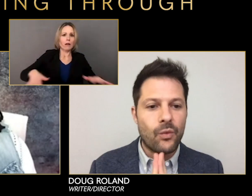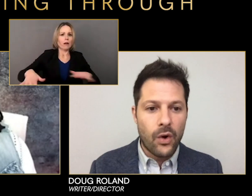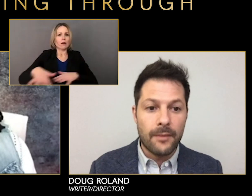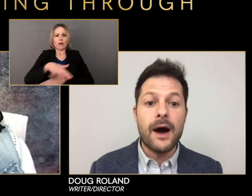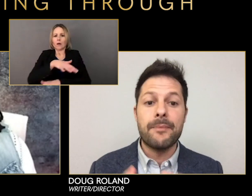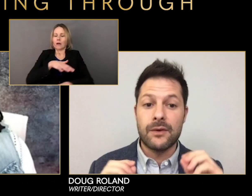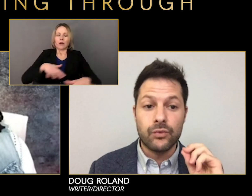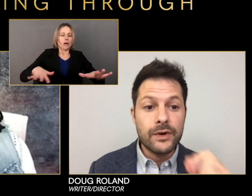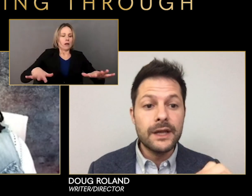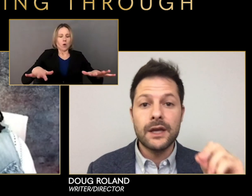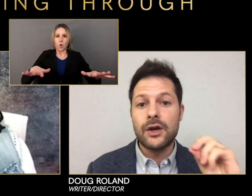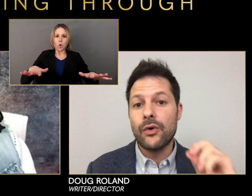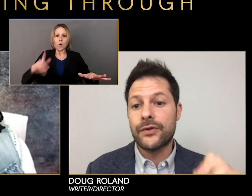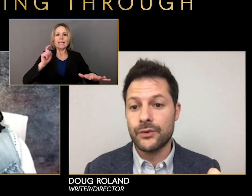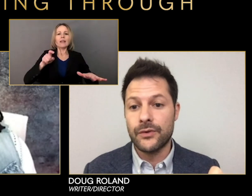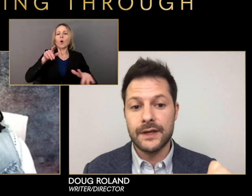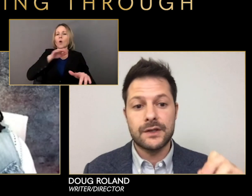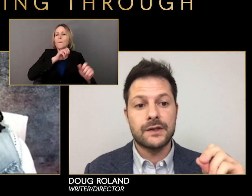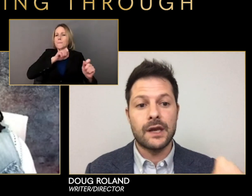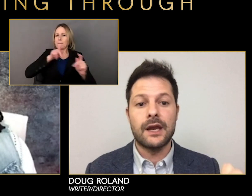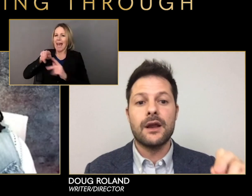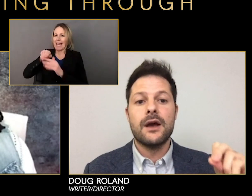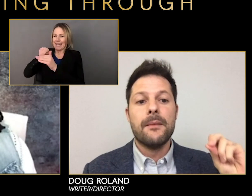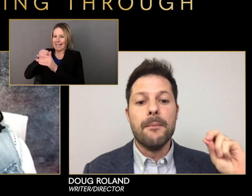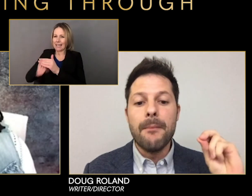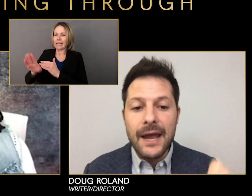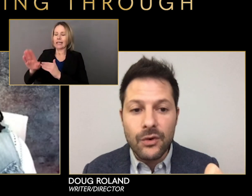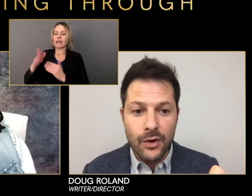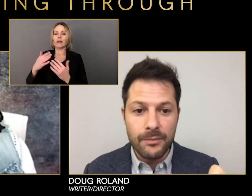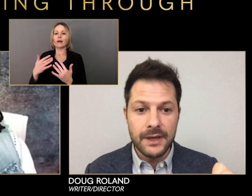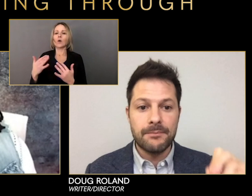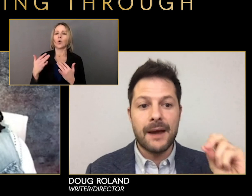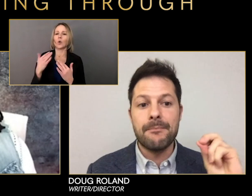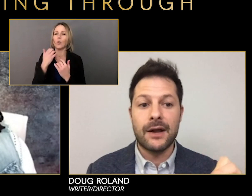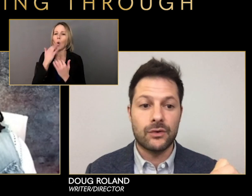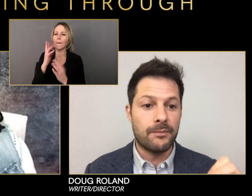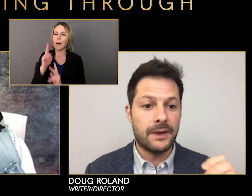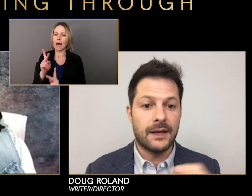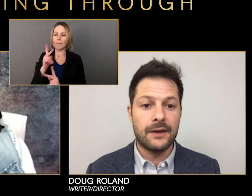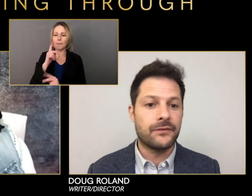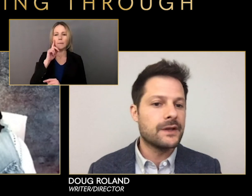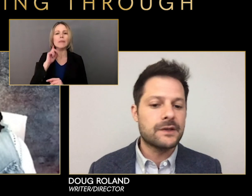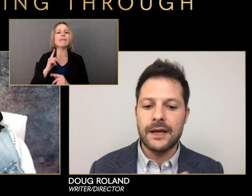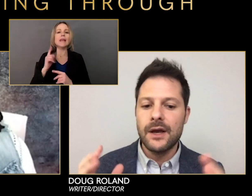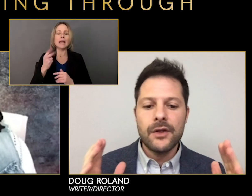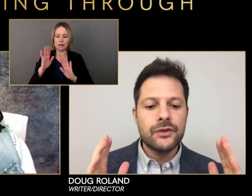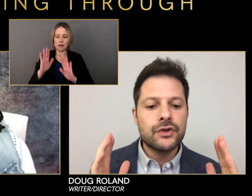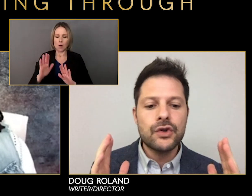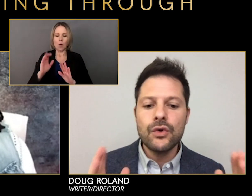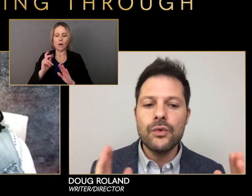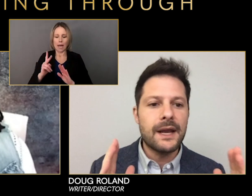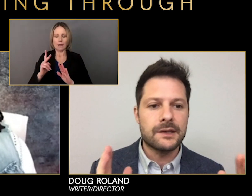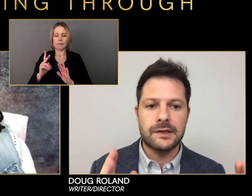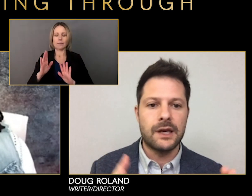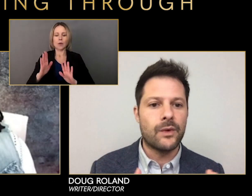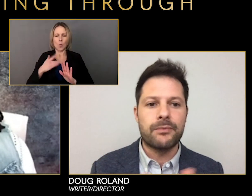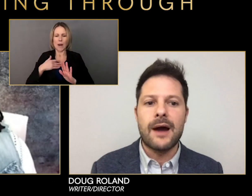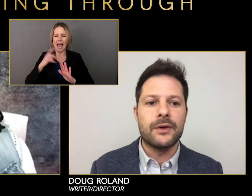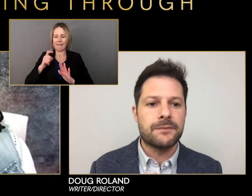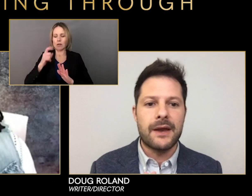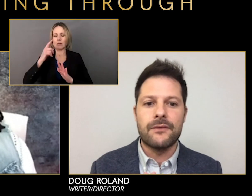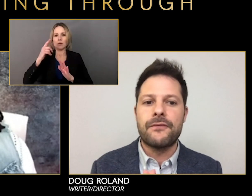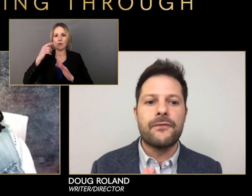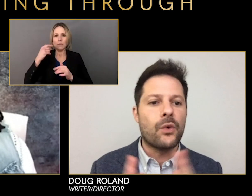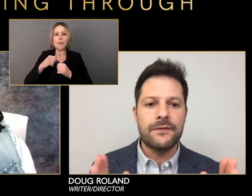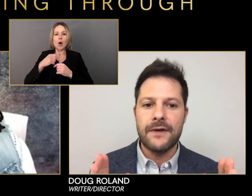to warm up and really go through this scene micro beat by micro beat. And for this 2-minute scene, we